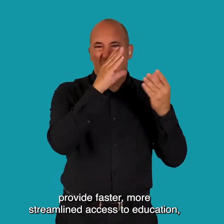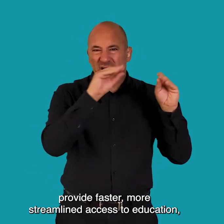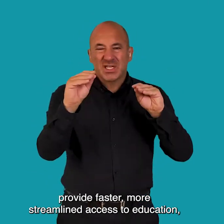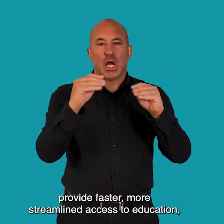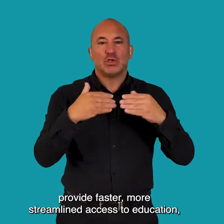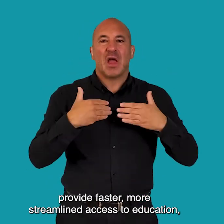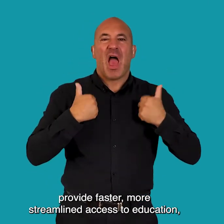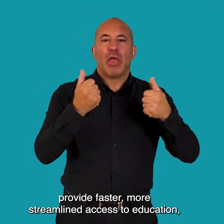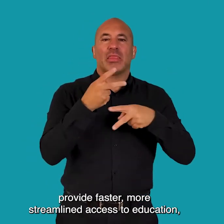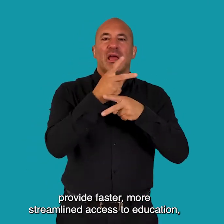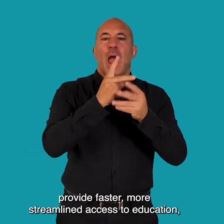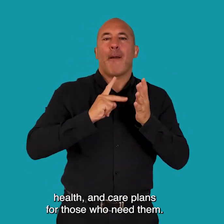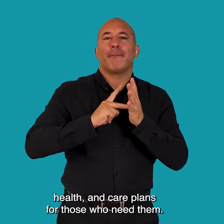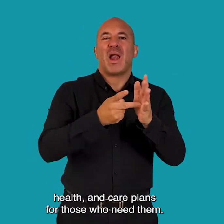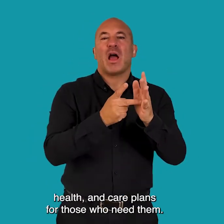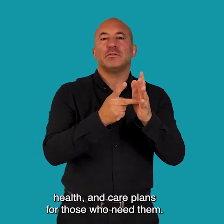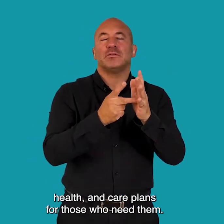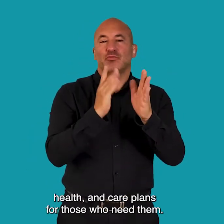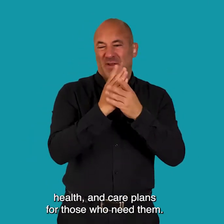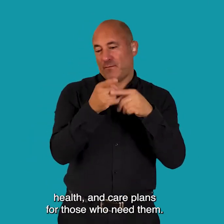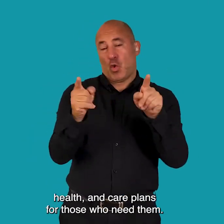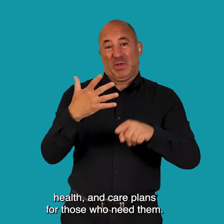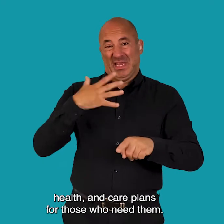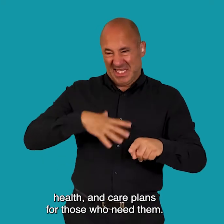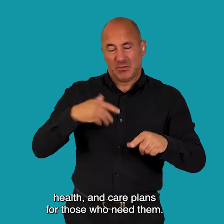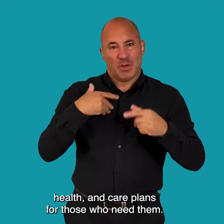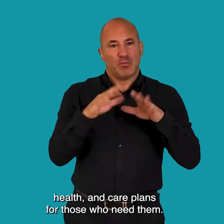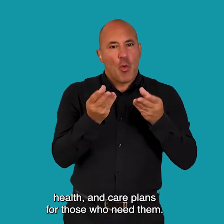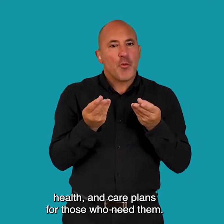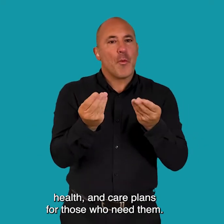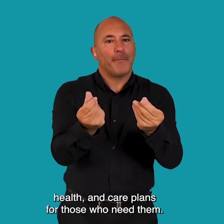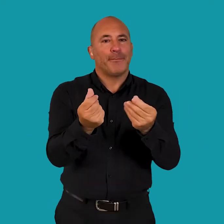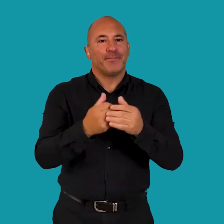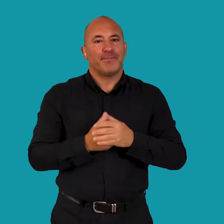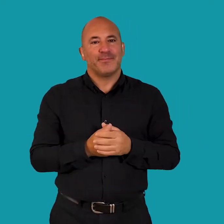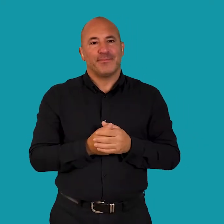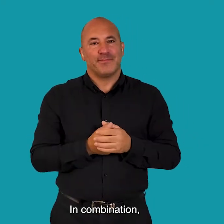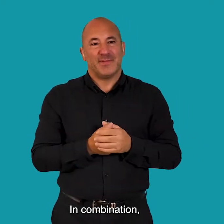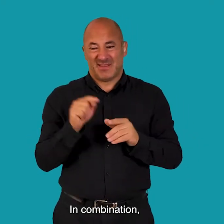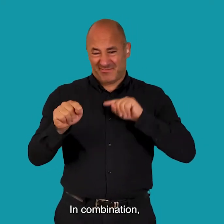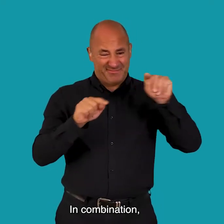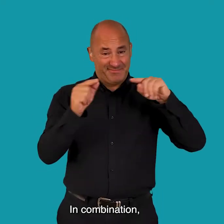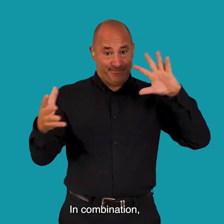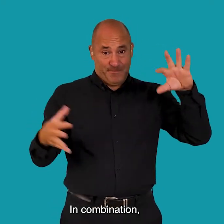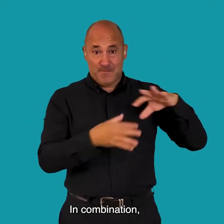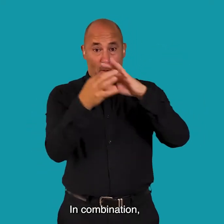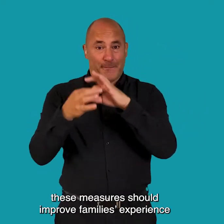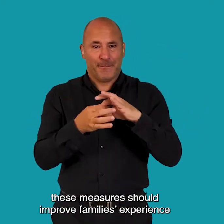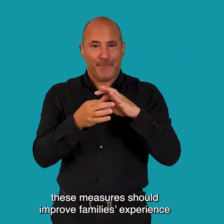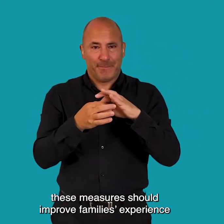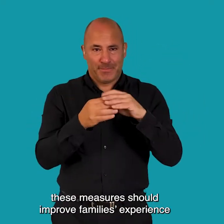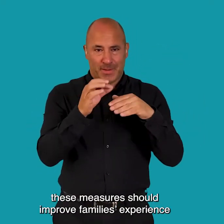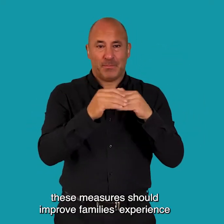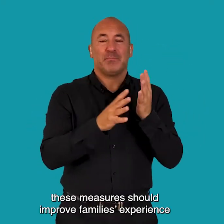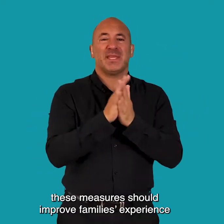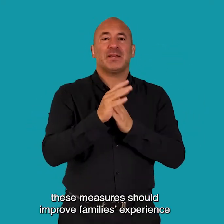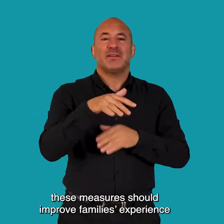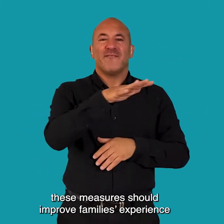access to education, health and care plans for those who need them. In combination, these measures should improve